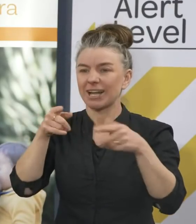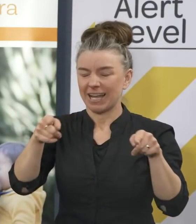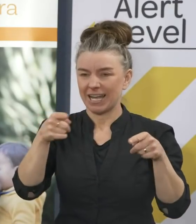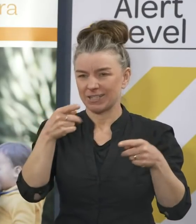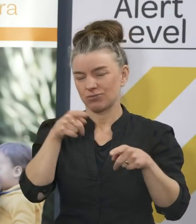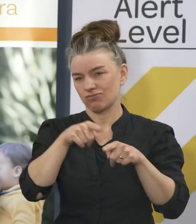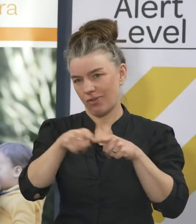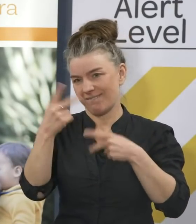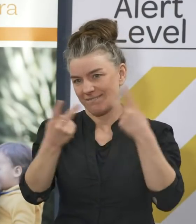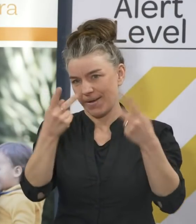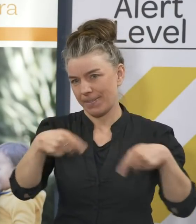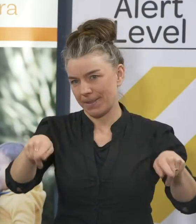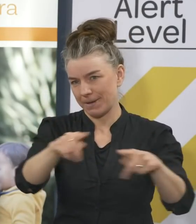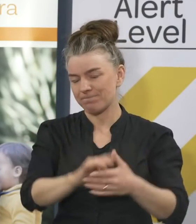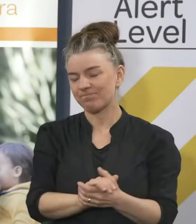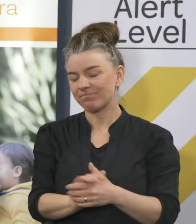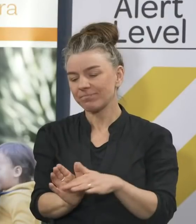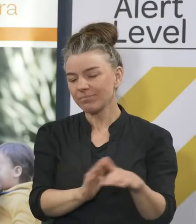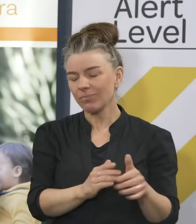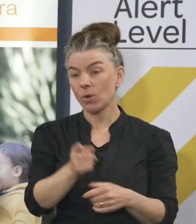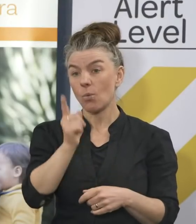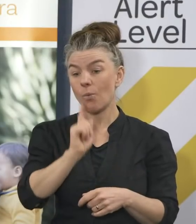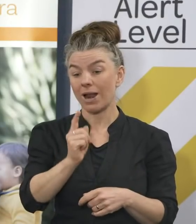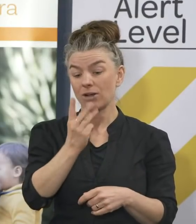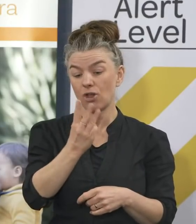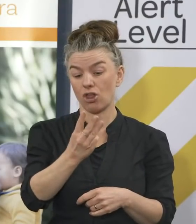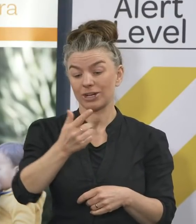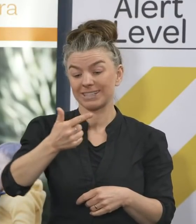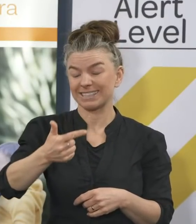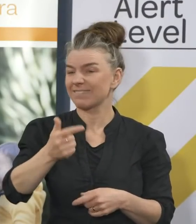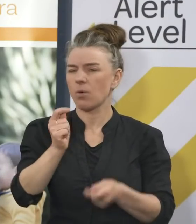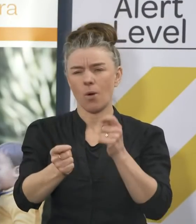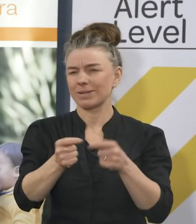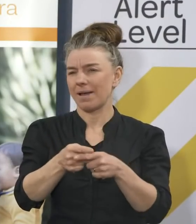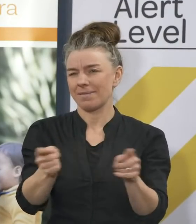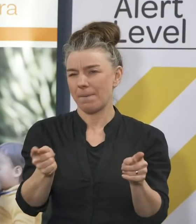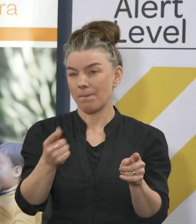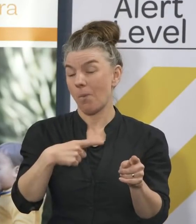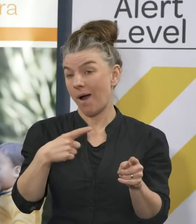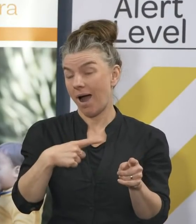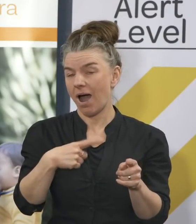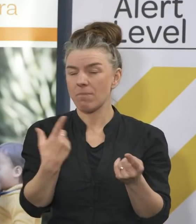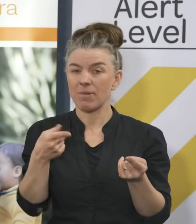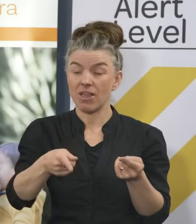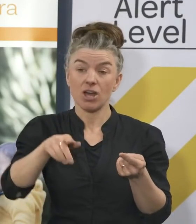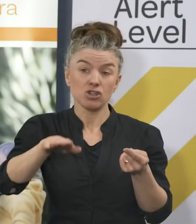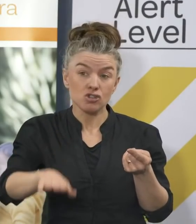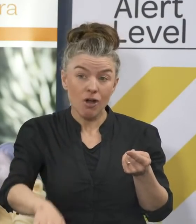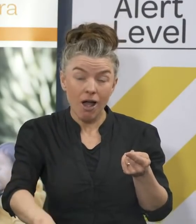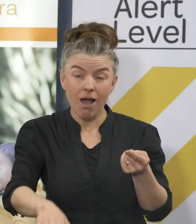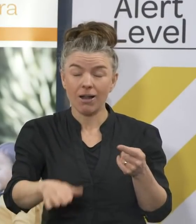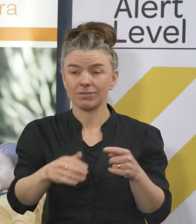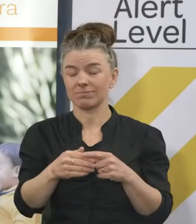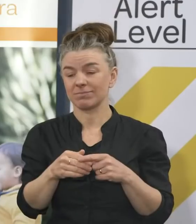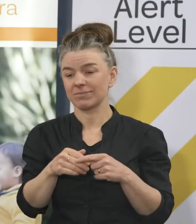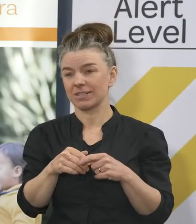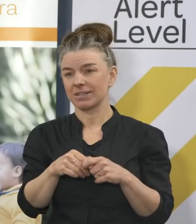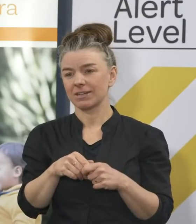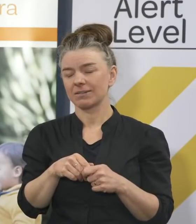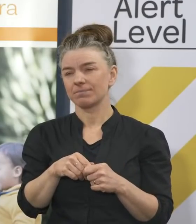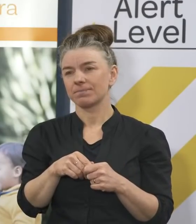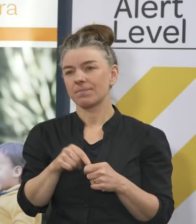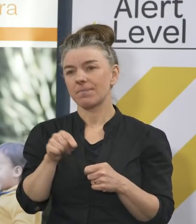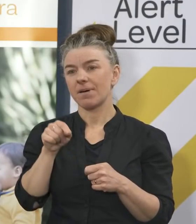We've got 137 people who will not be tested because of reasons such as being a young child. They're part of a repositioning